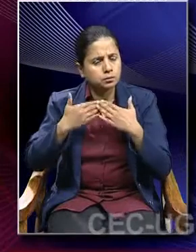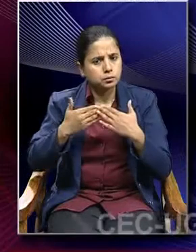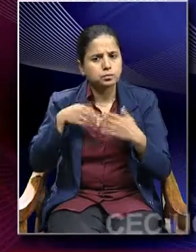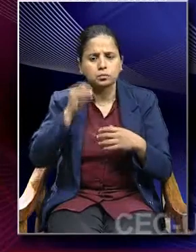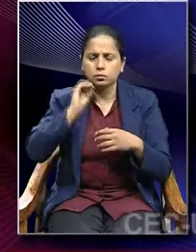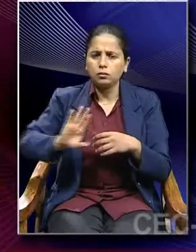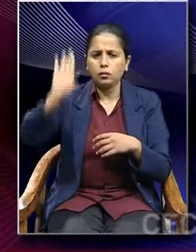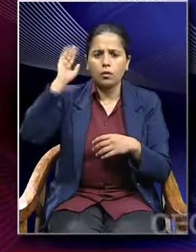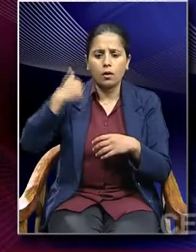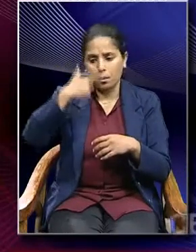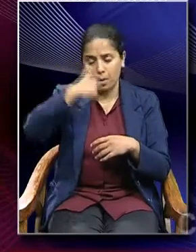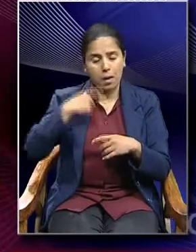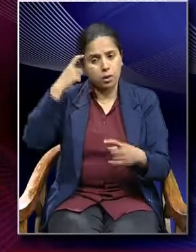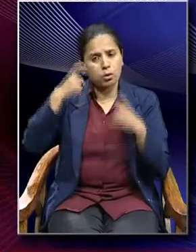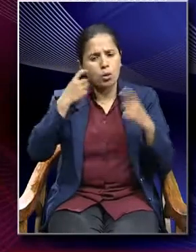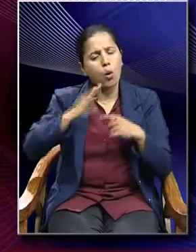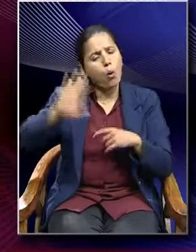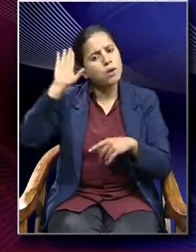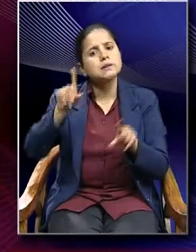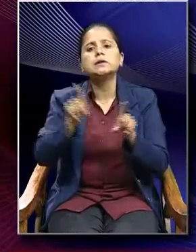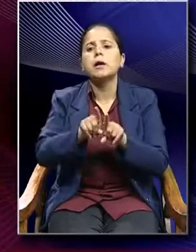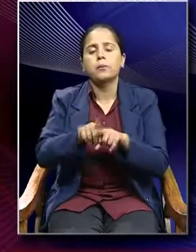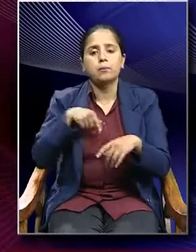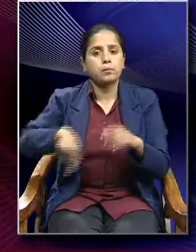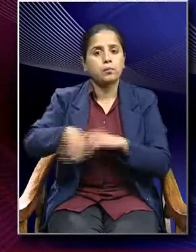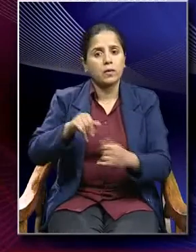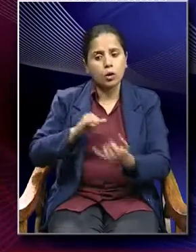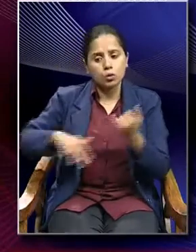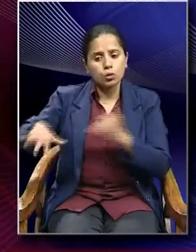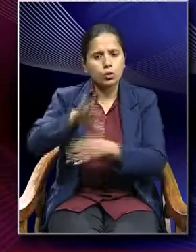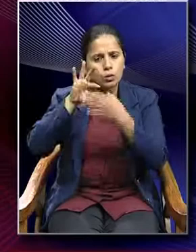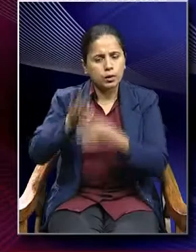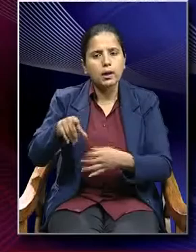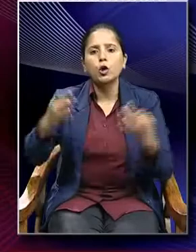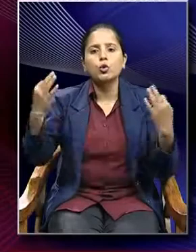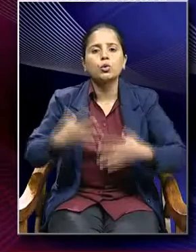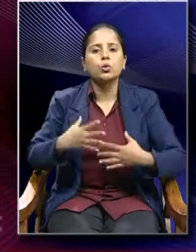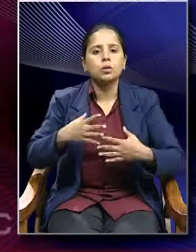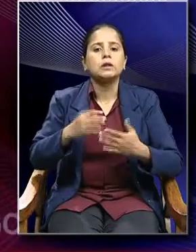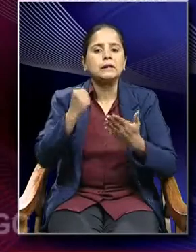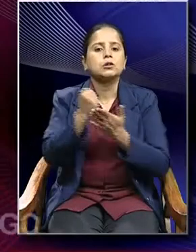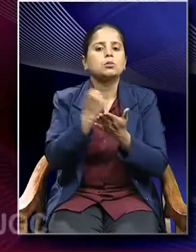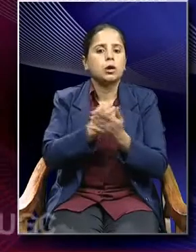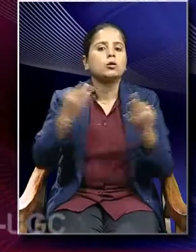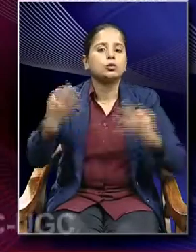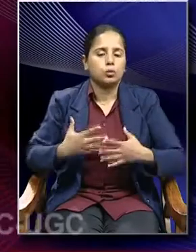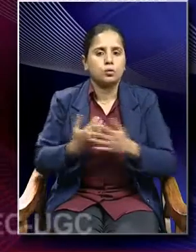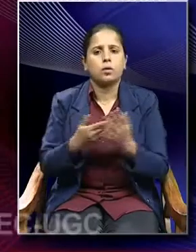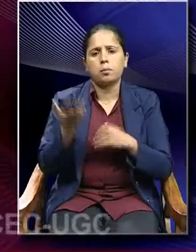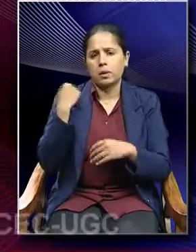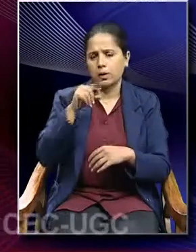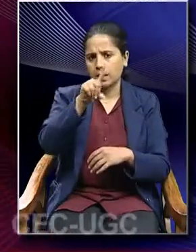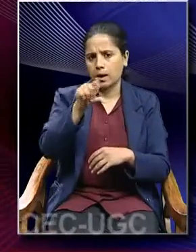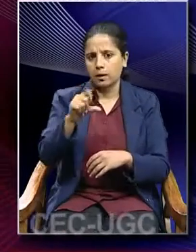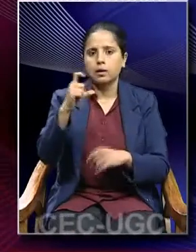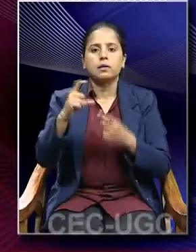as human thought. Sociology is a newer discipline. It just had its start within the 19th